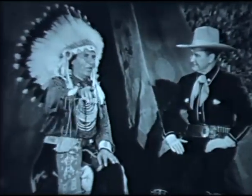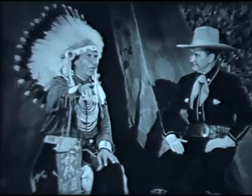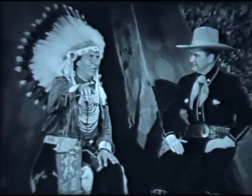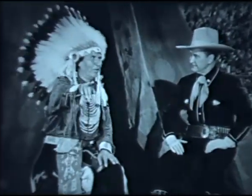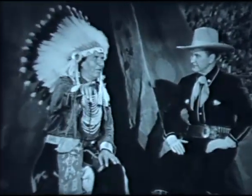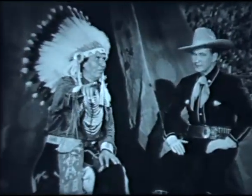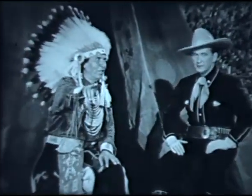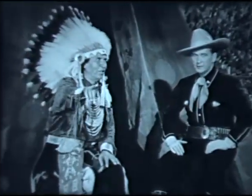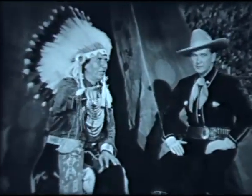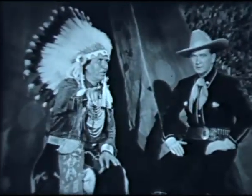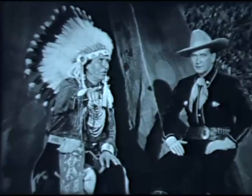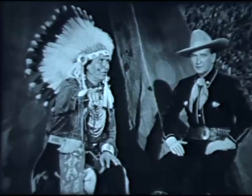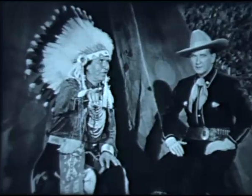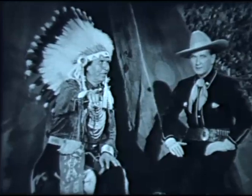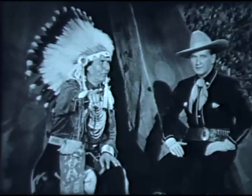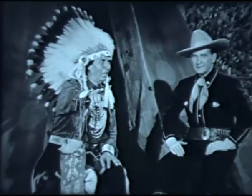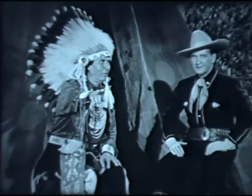He look comtaxichtensike wawa.